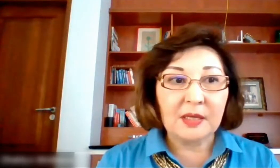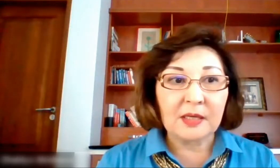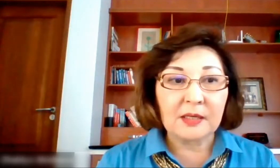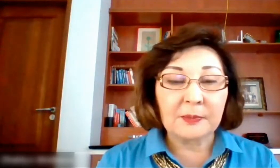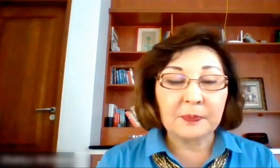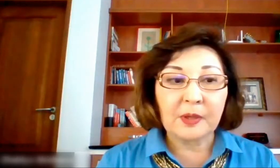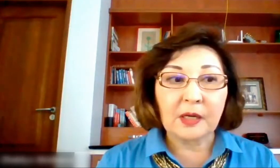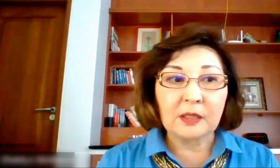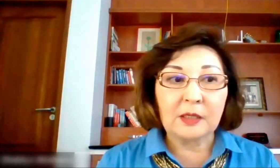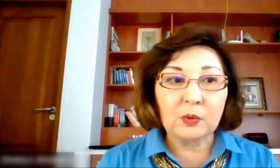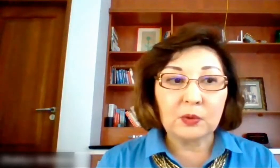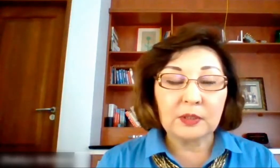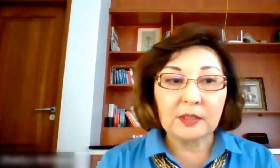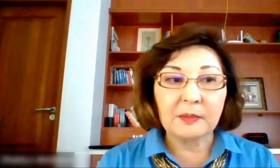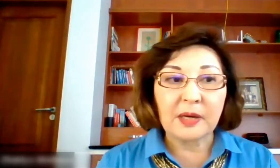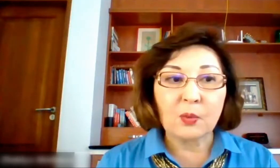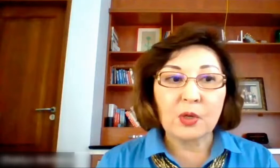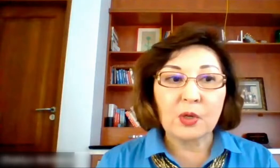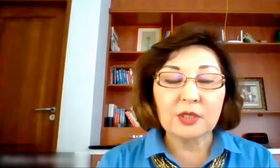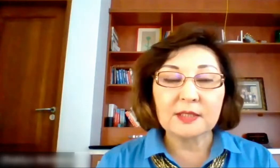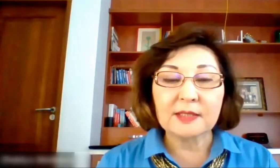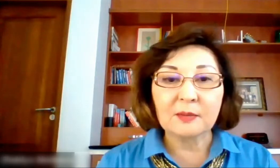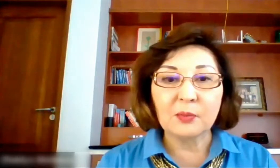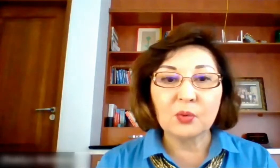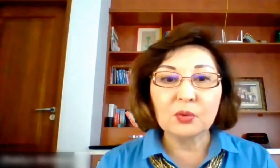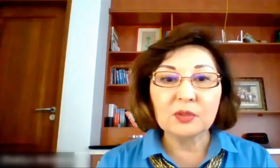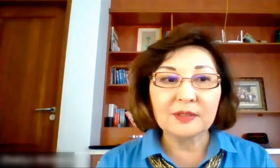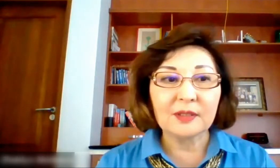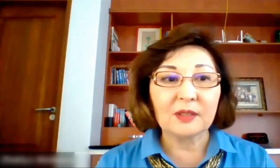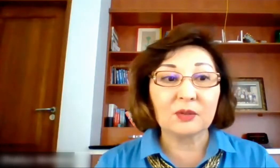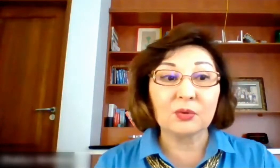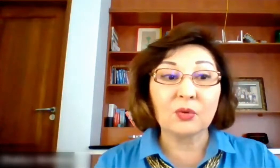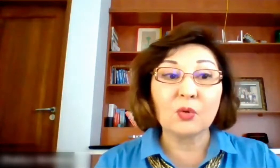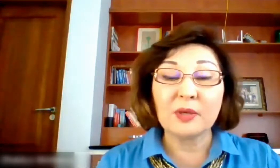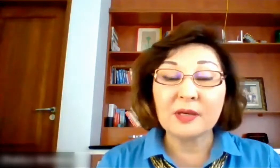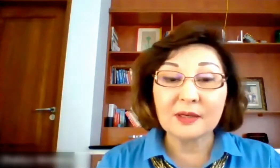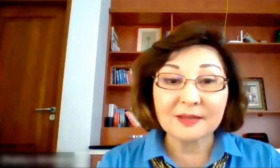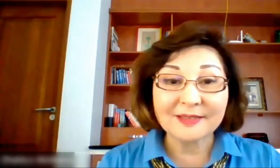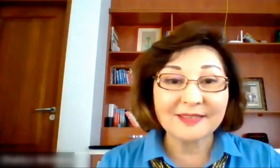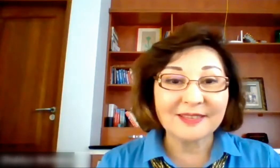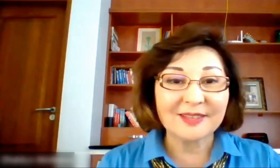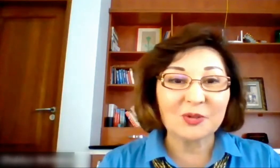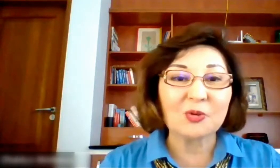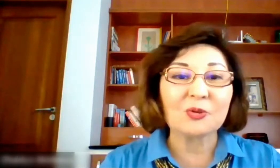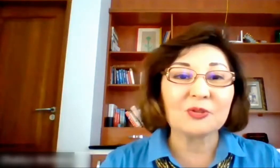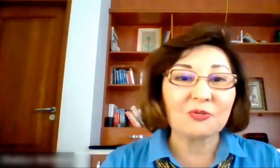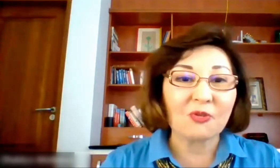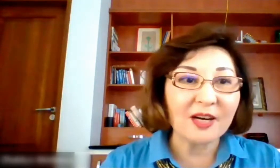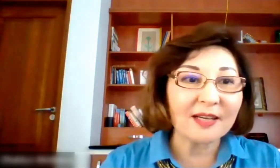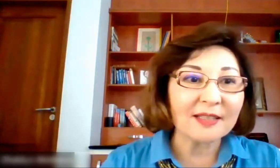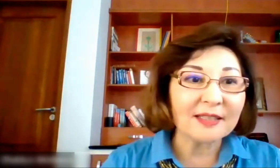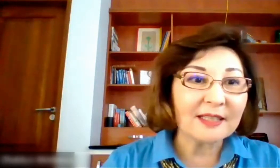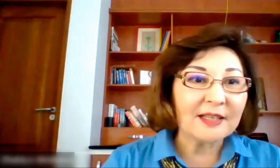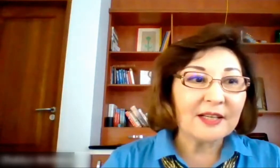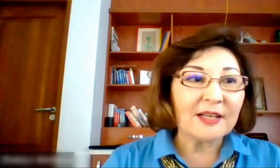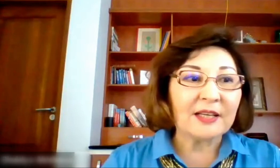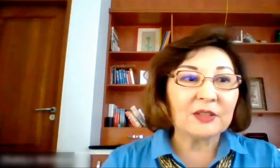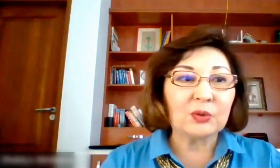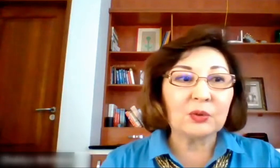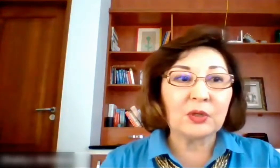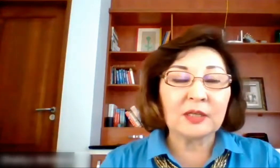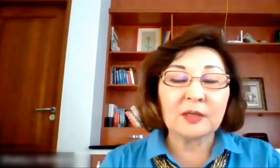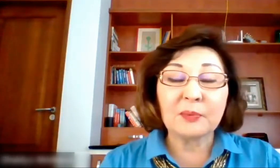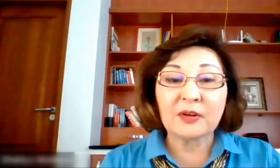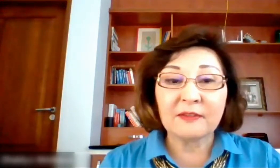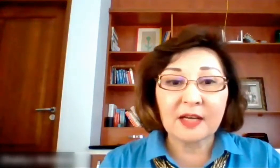me conclude by wishing SANPUD to grow bigger, to grow stronger, and